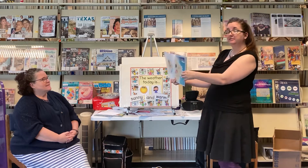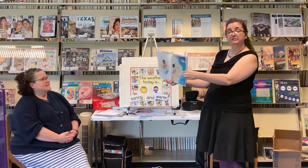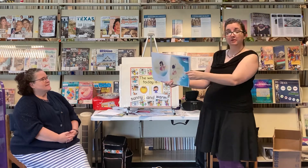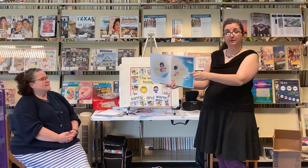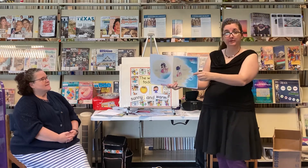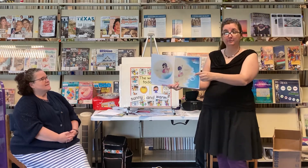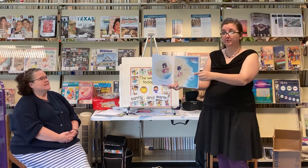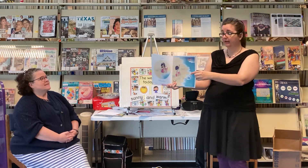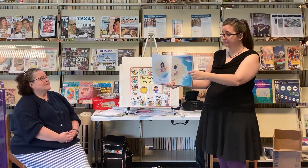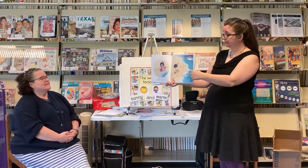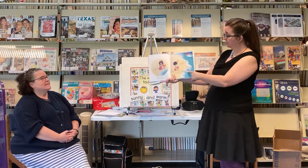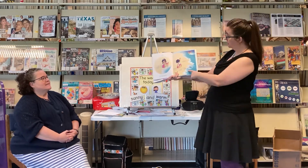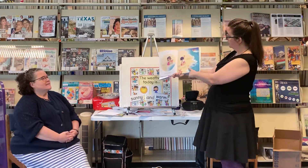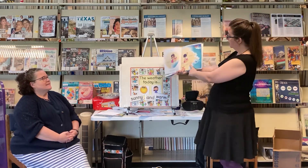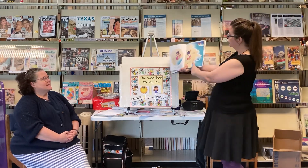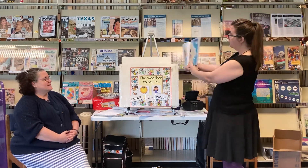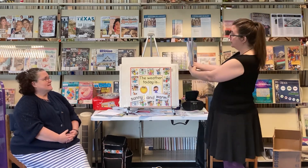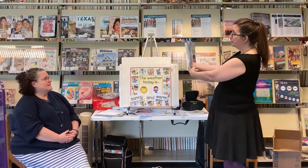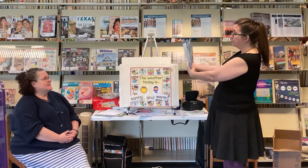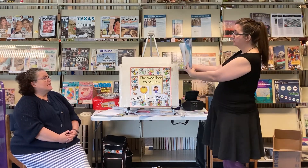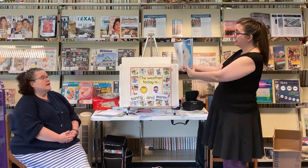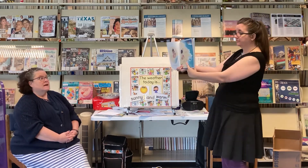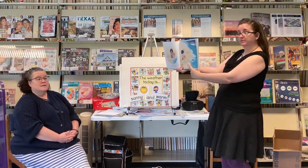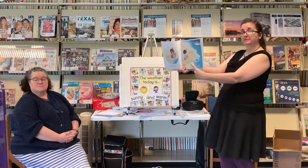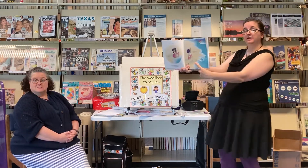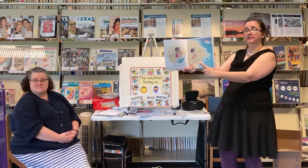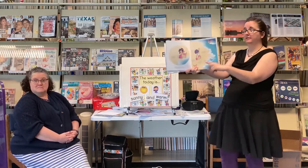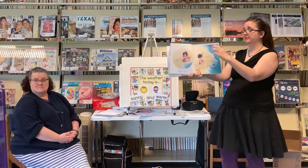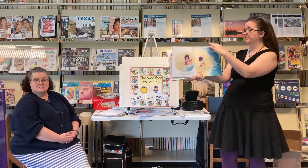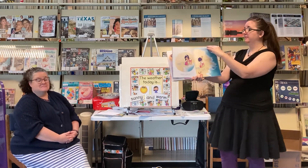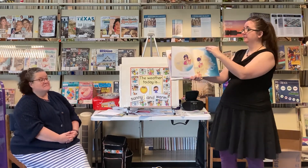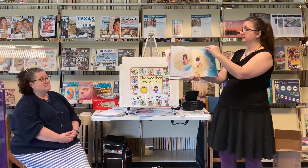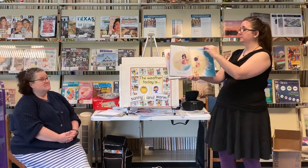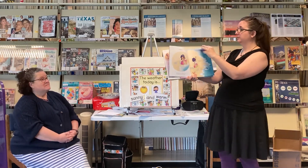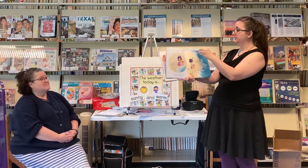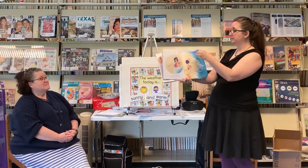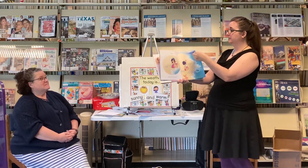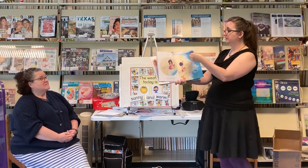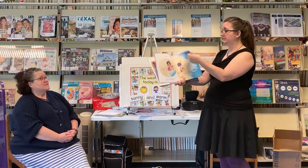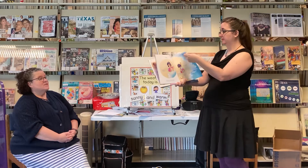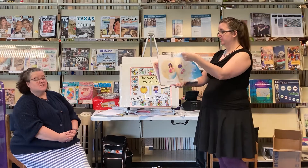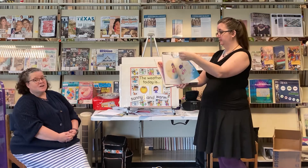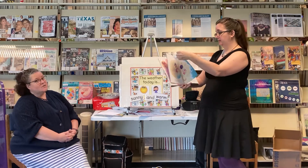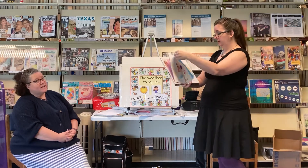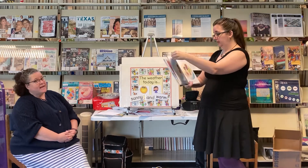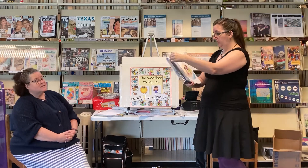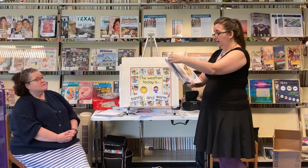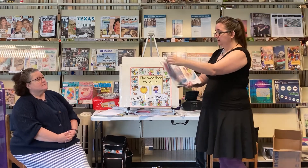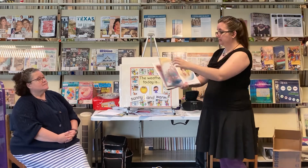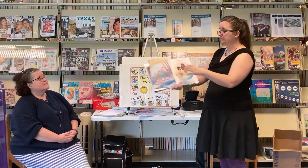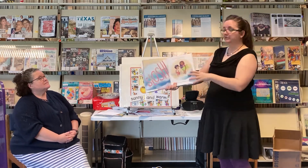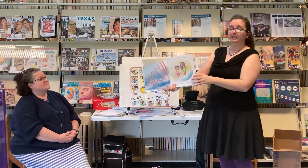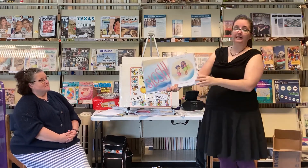so impressed. Look, she's got two little bucketfuls there. That's pretty good. That's a good start to a castle.